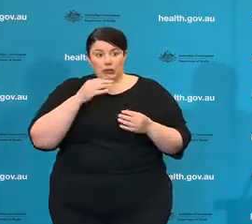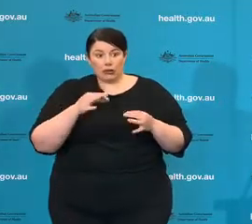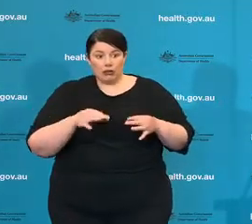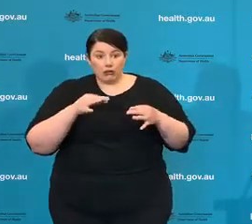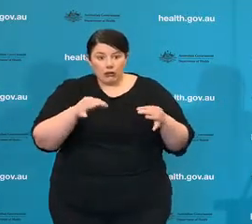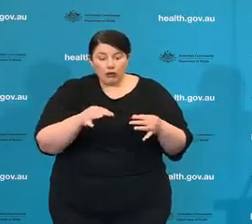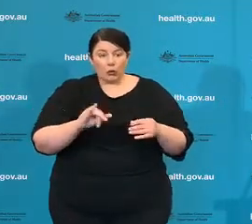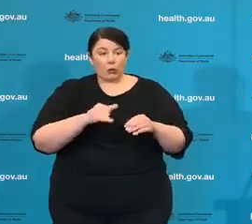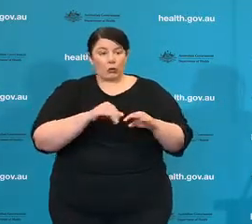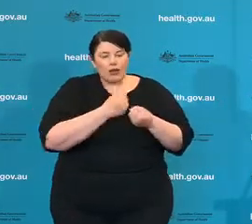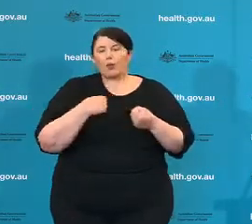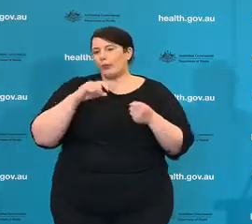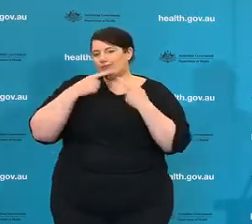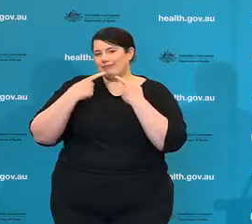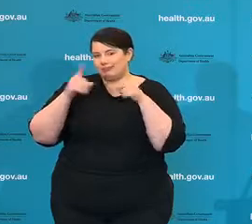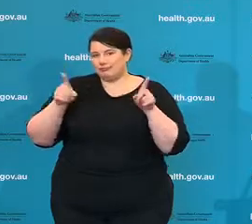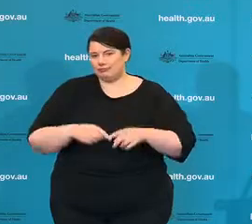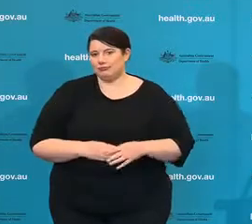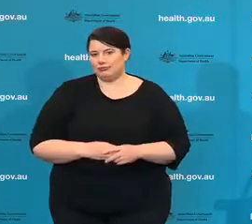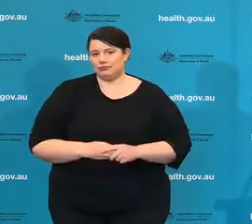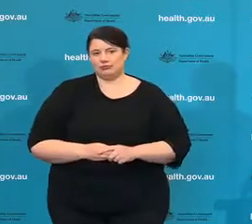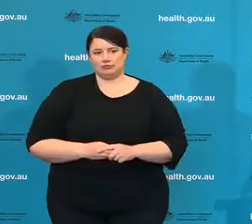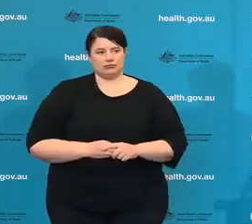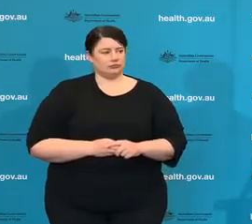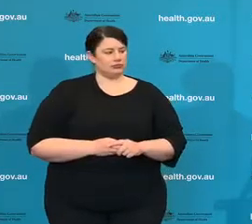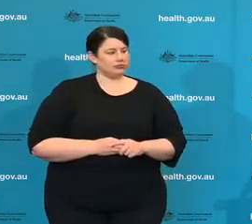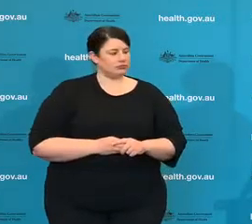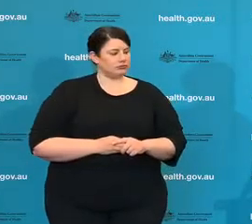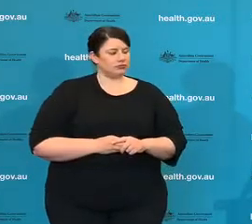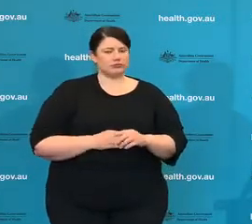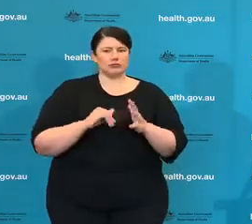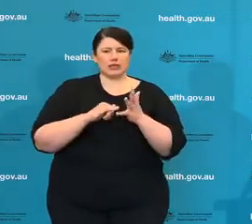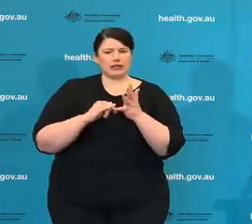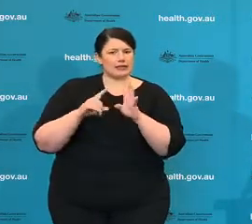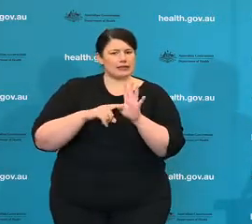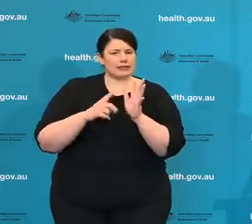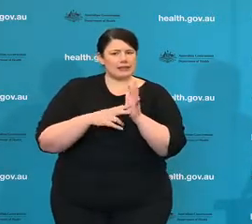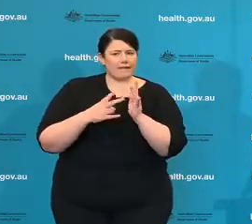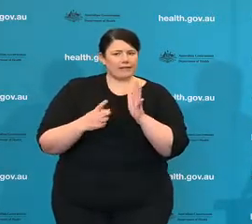it's going to stop for several. And was it Sylvia